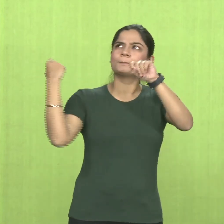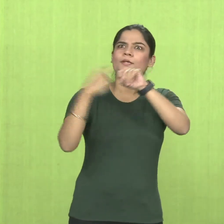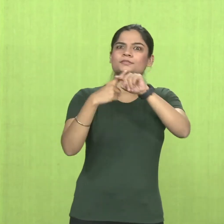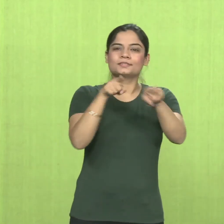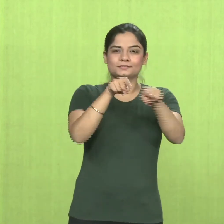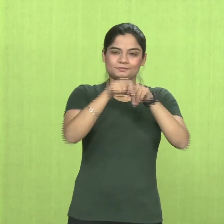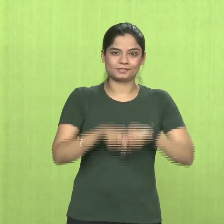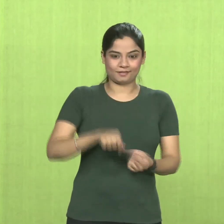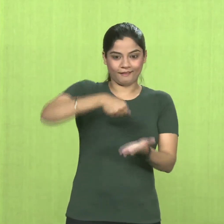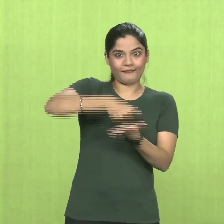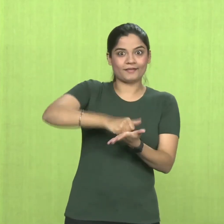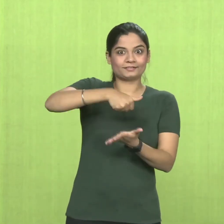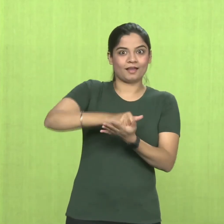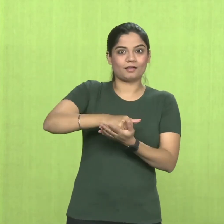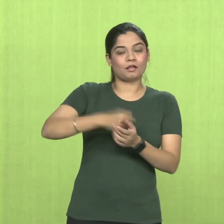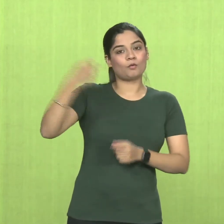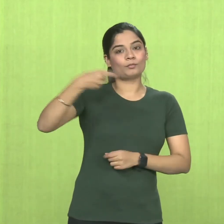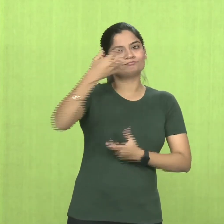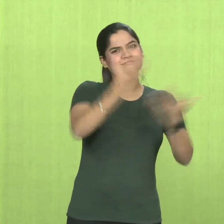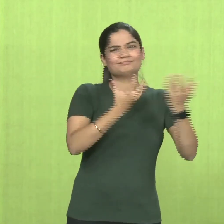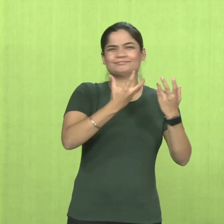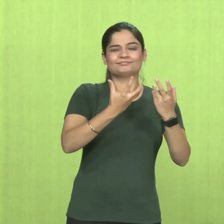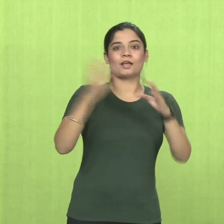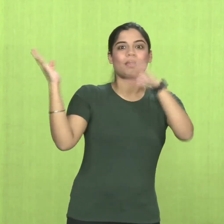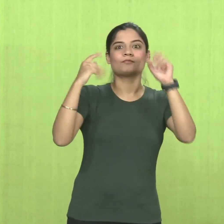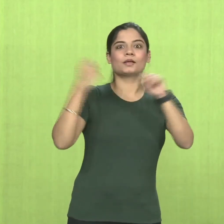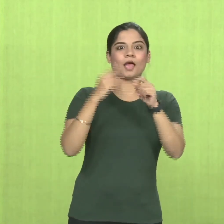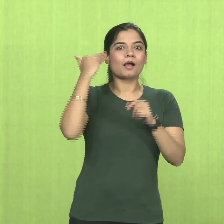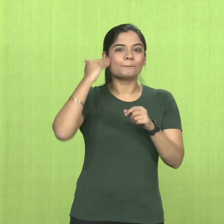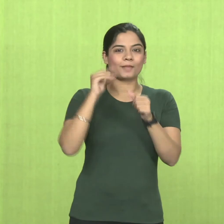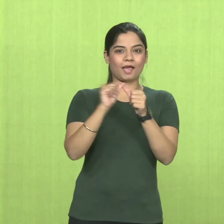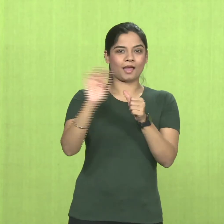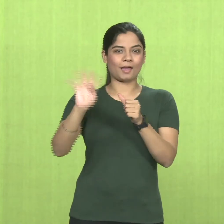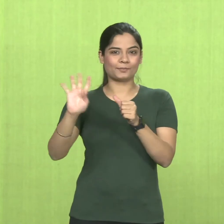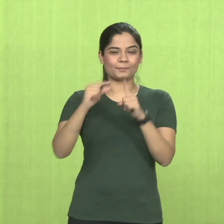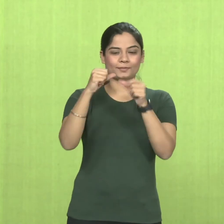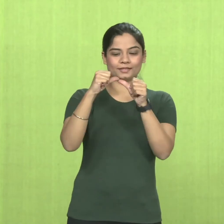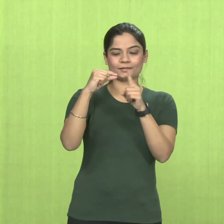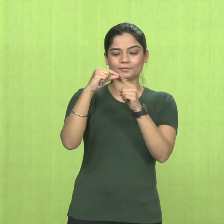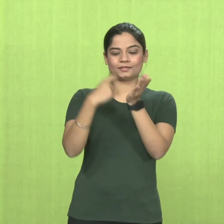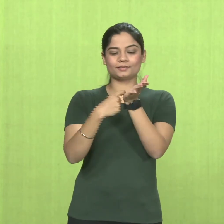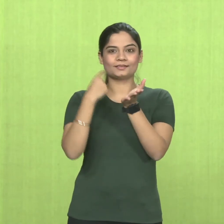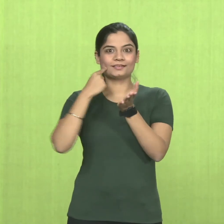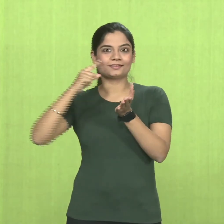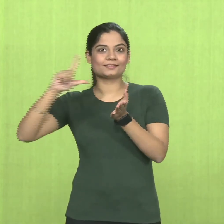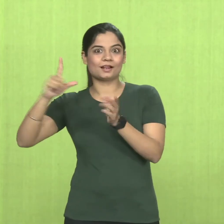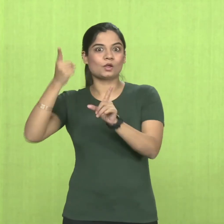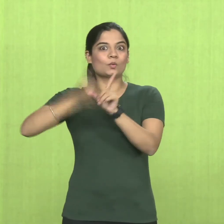is a season. For example, for wheat, you can specifically buy in the time of April. April is a good time to buy wheat